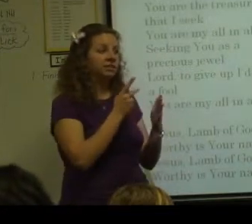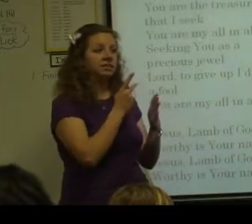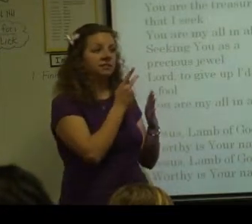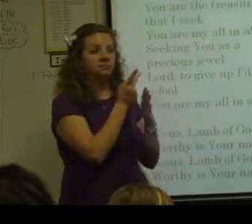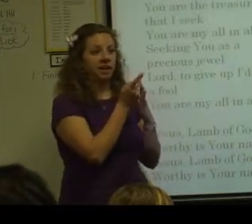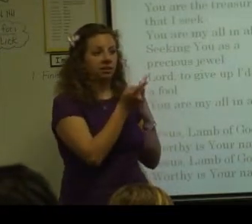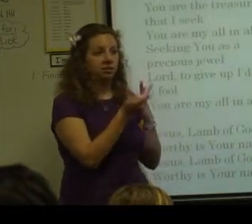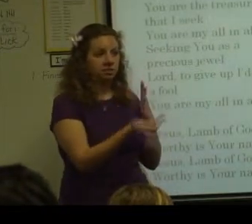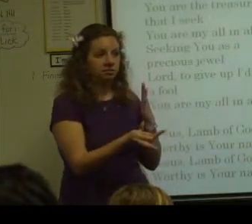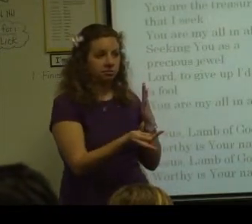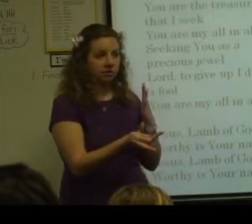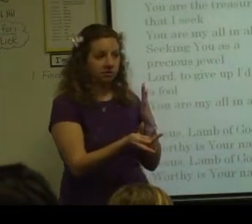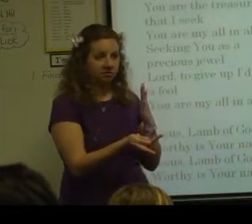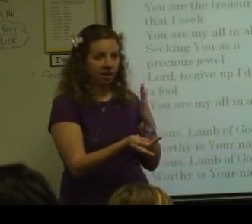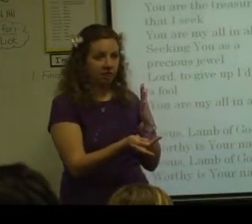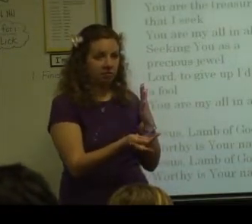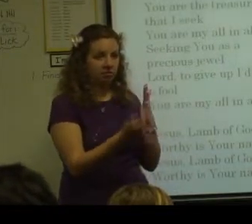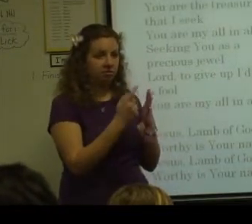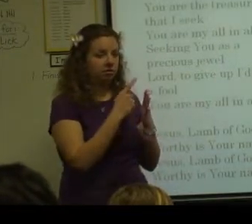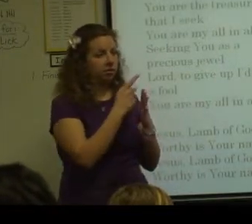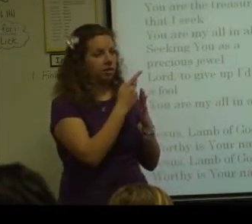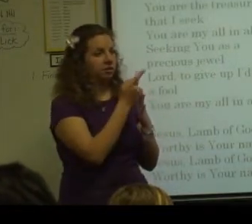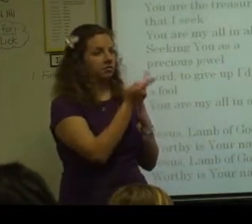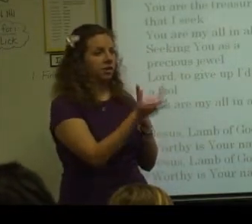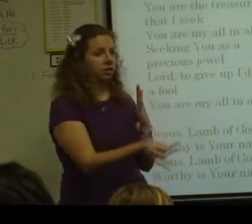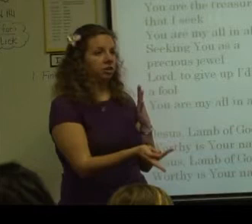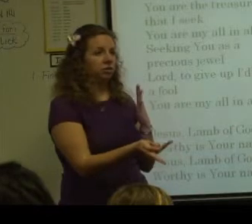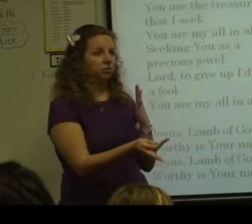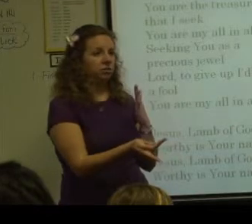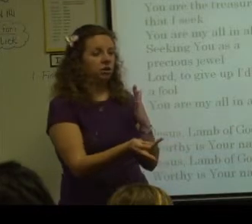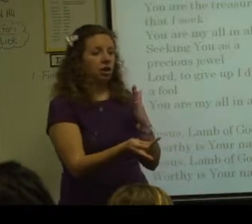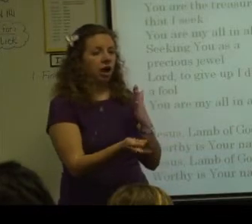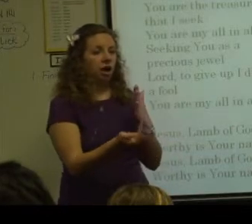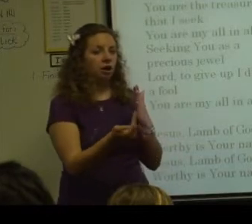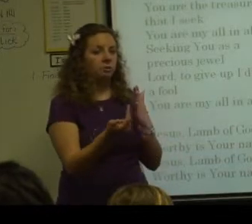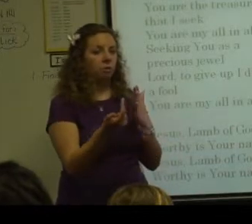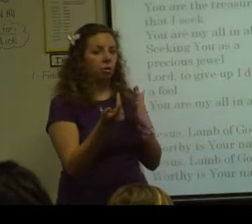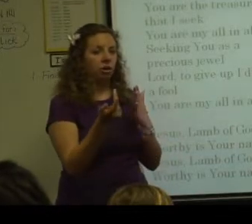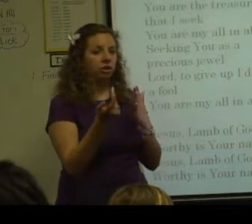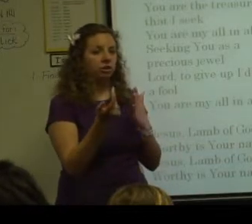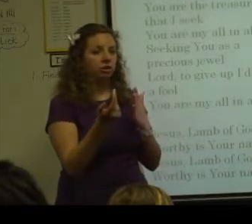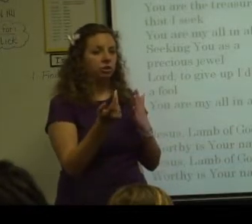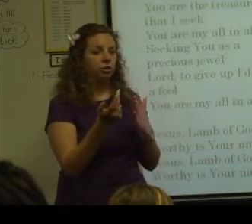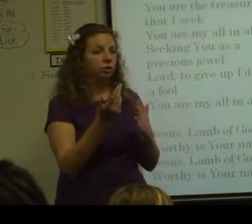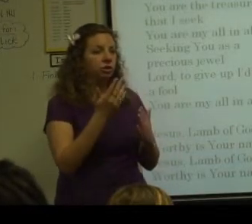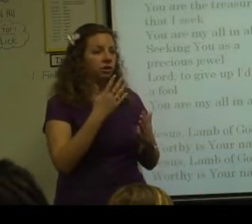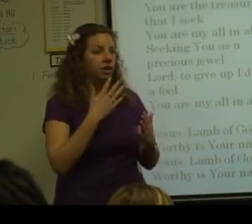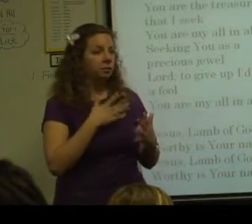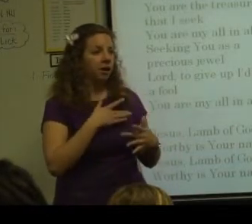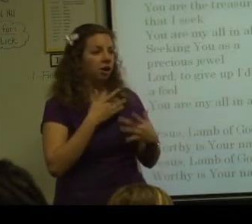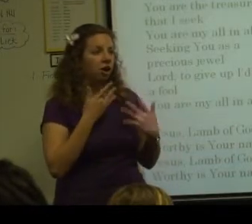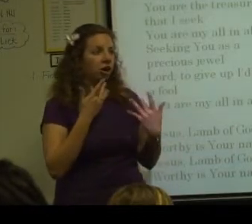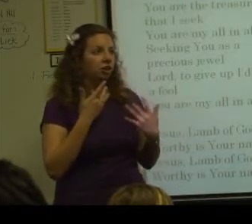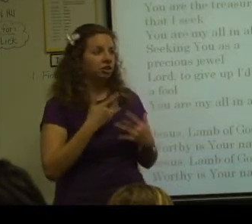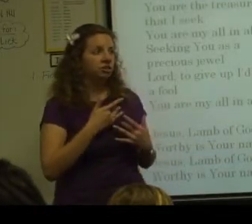have the sign fails, like fail, like a failure. Or you could do like my heart